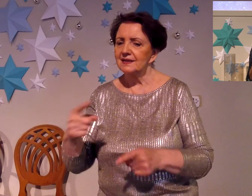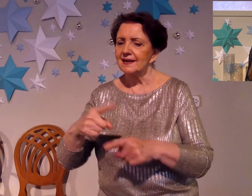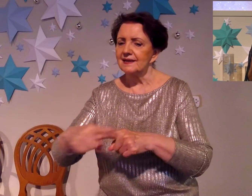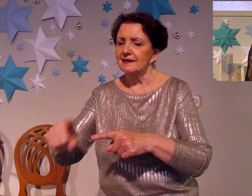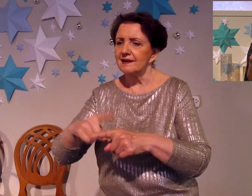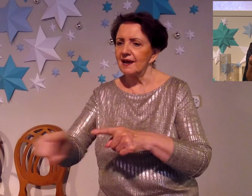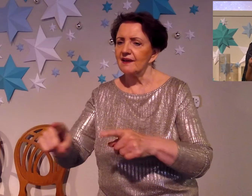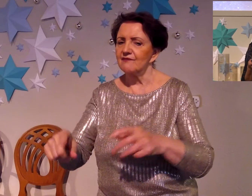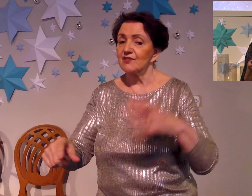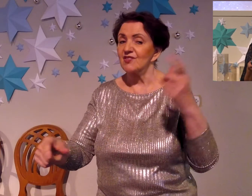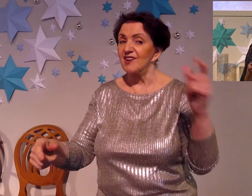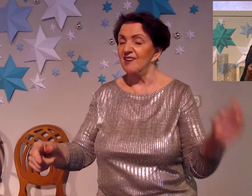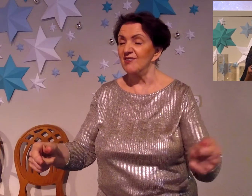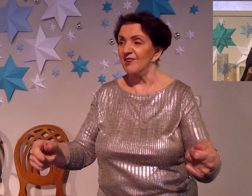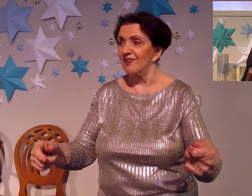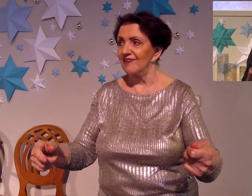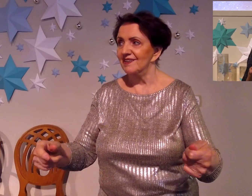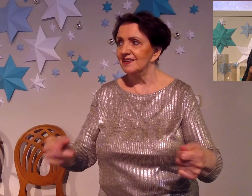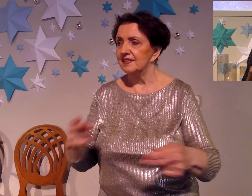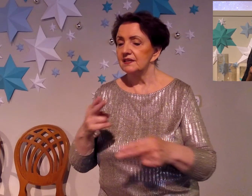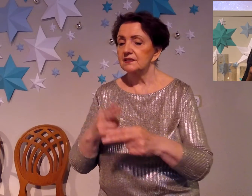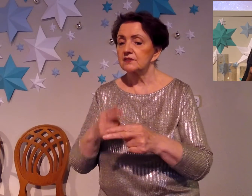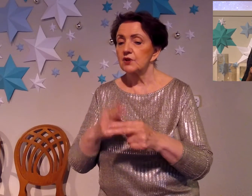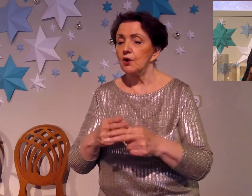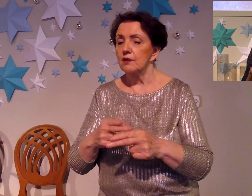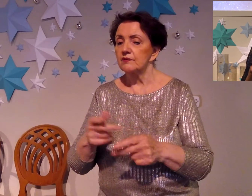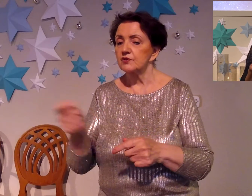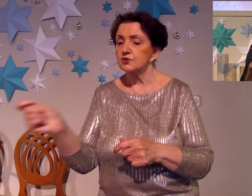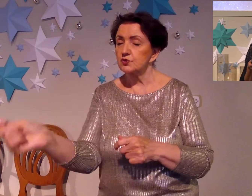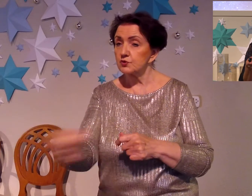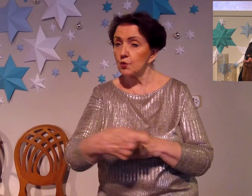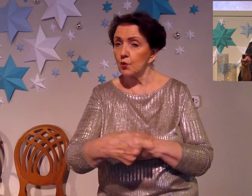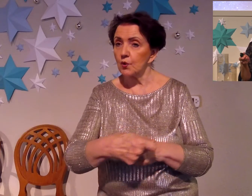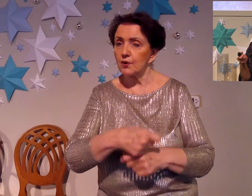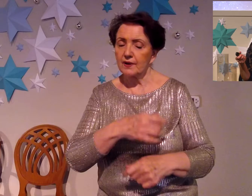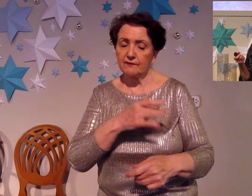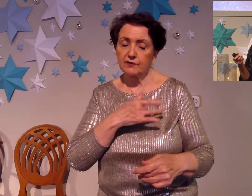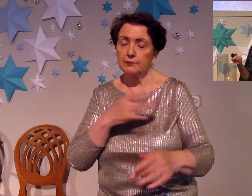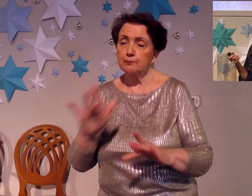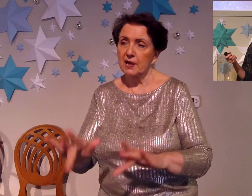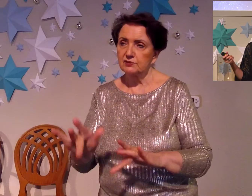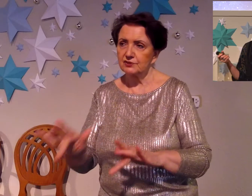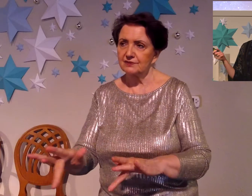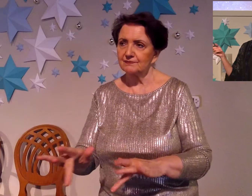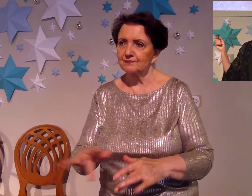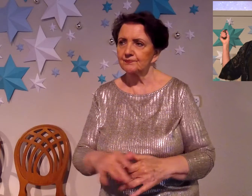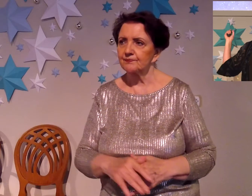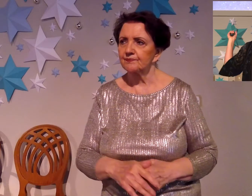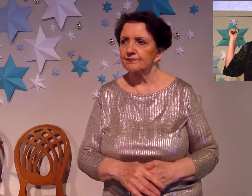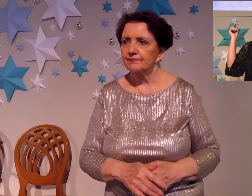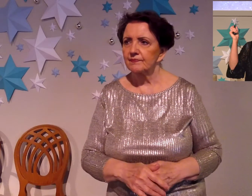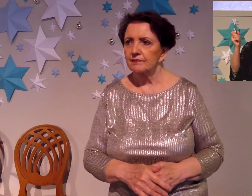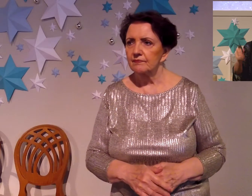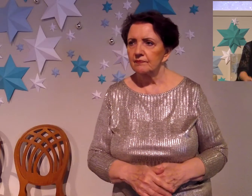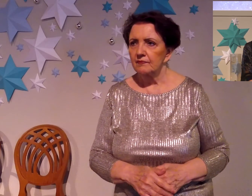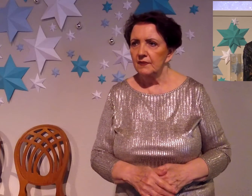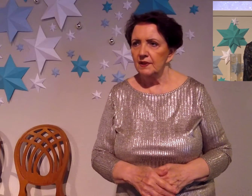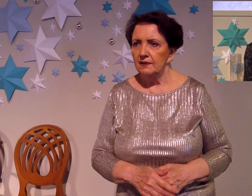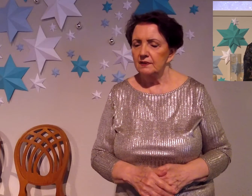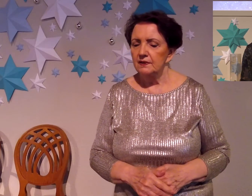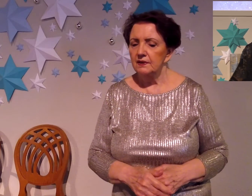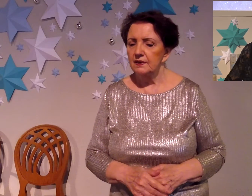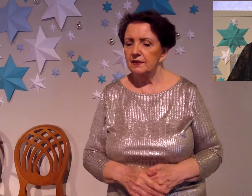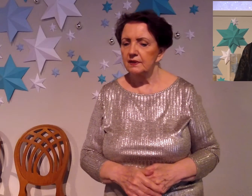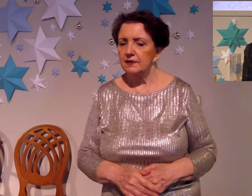It is called the sword of compassion. And the sword of compassion cuts away